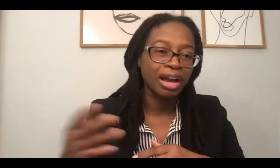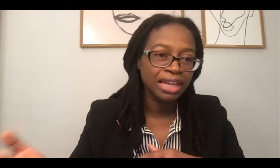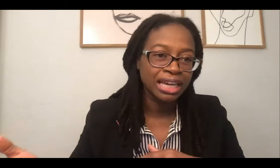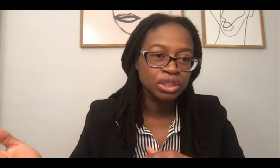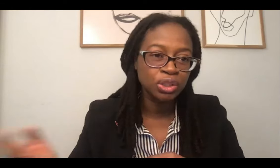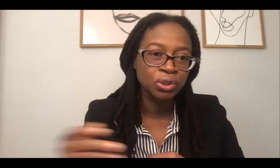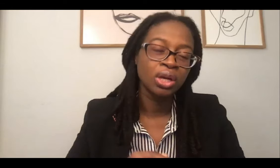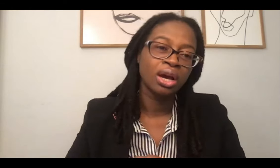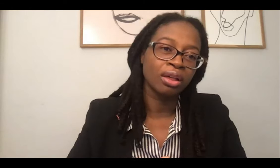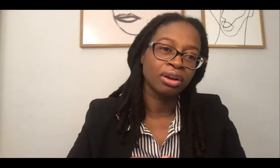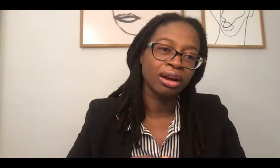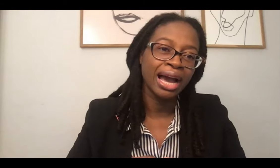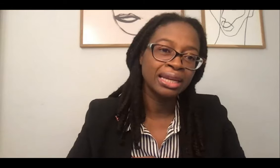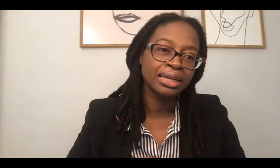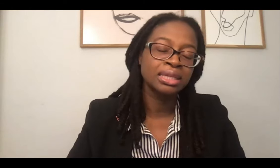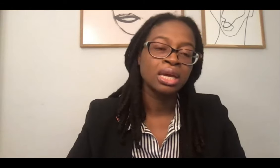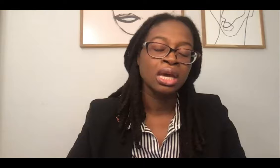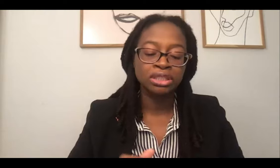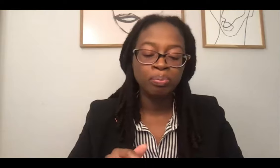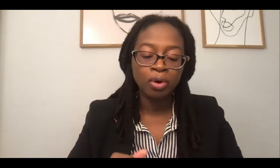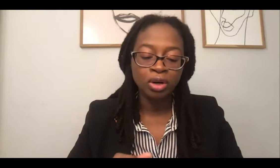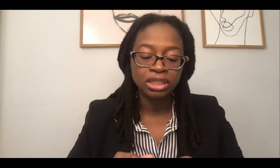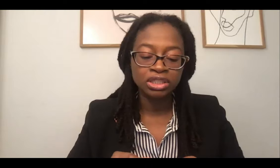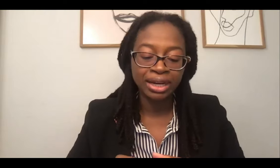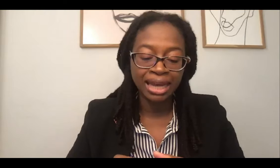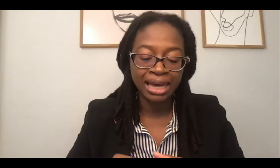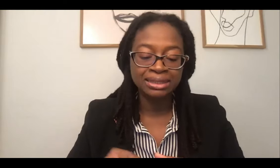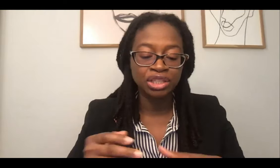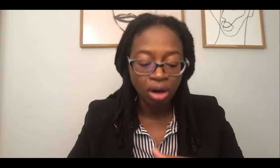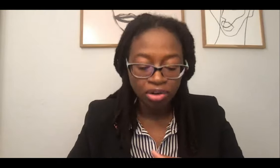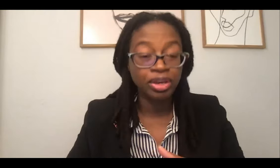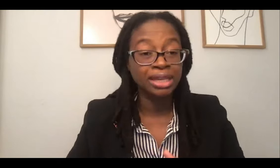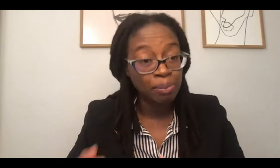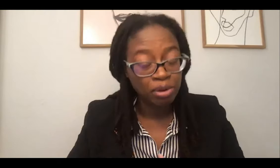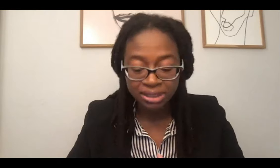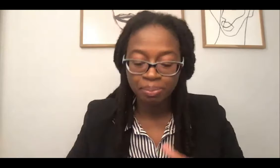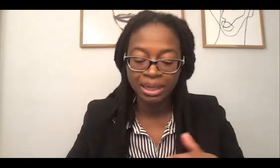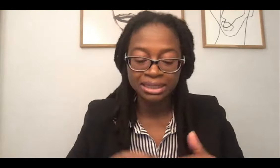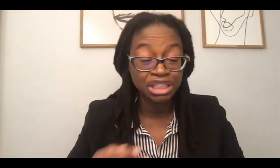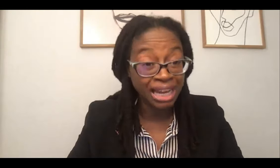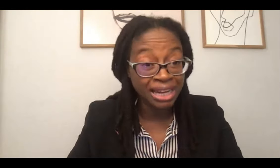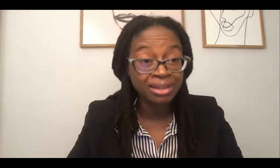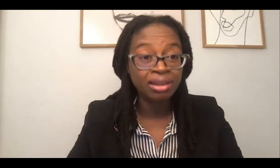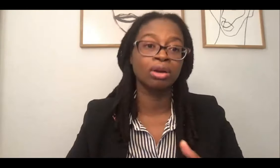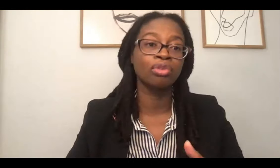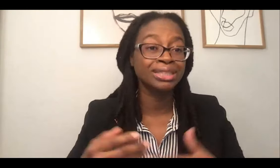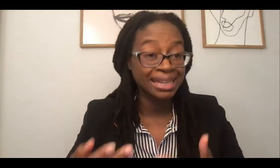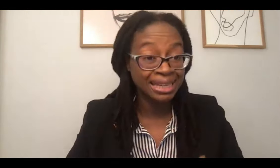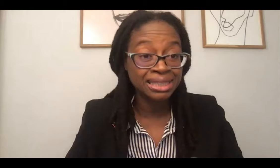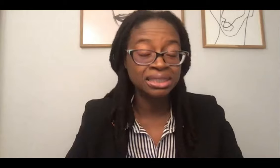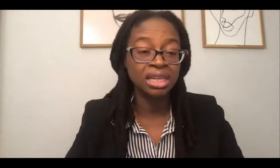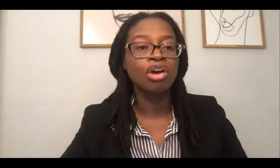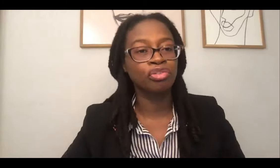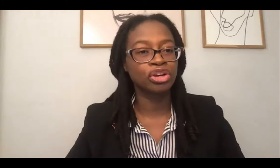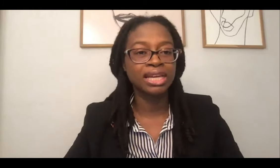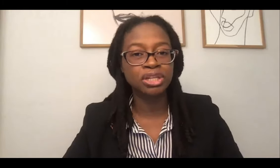traveling to another island. So it's important to recognize that geography, type of disability, gender, and of course, ethnicity